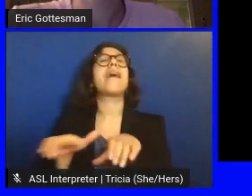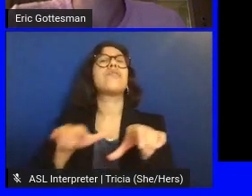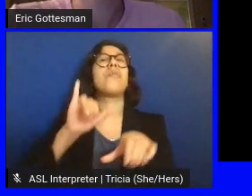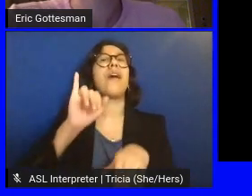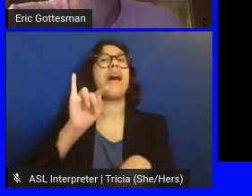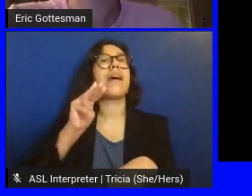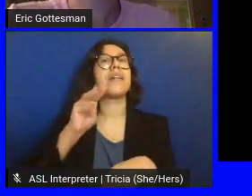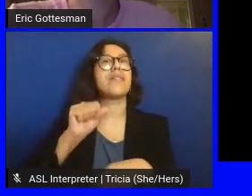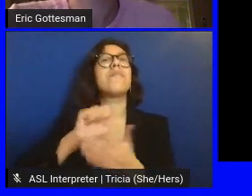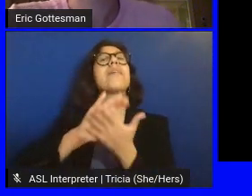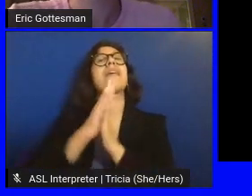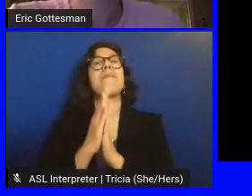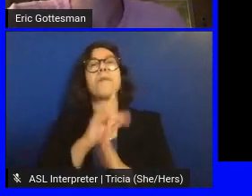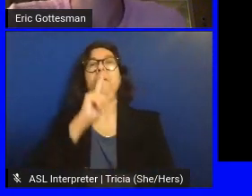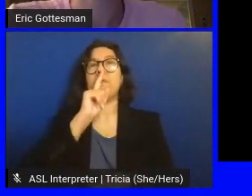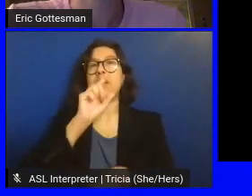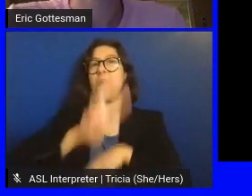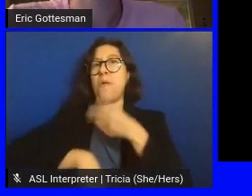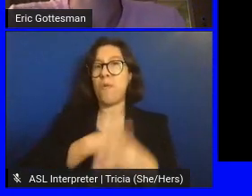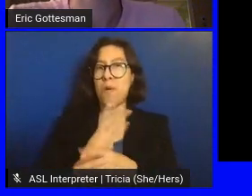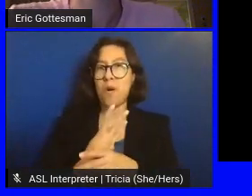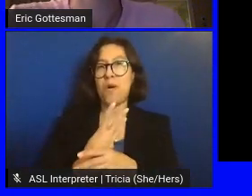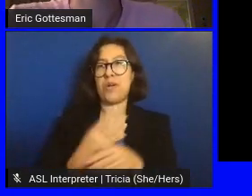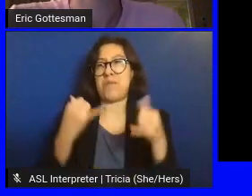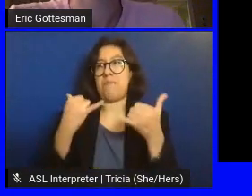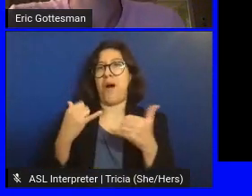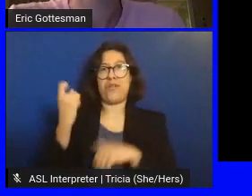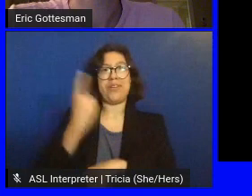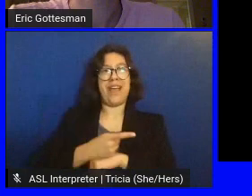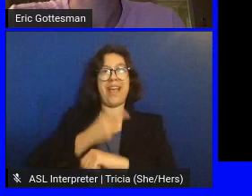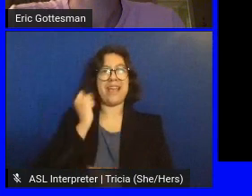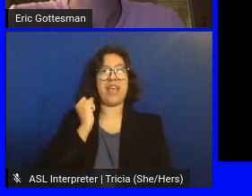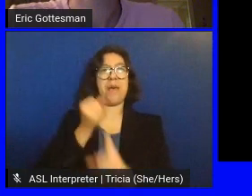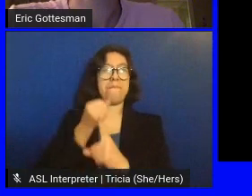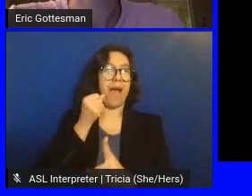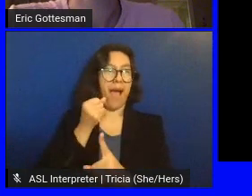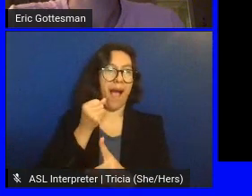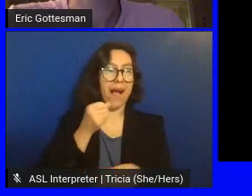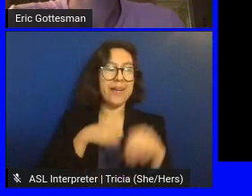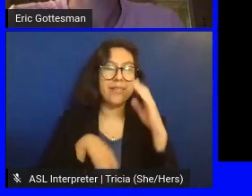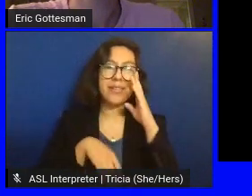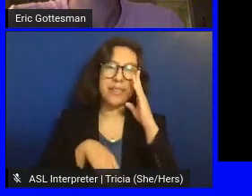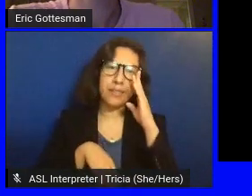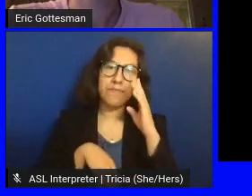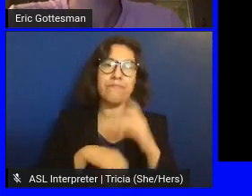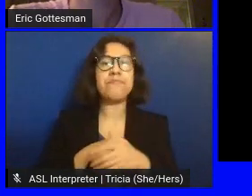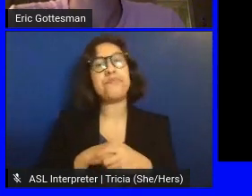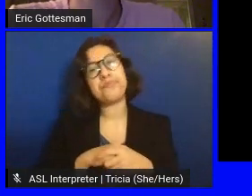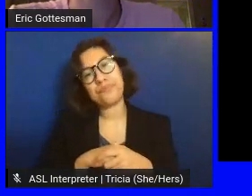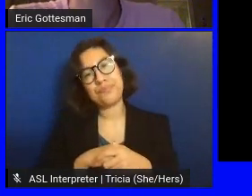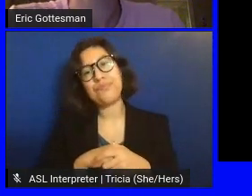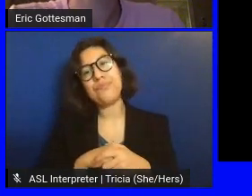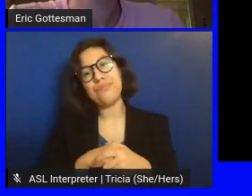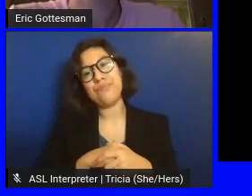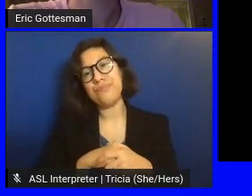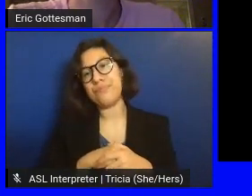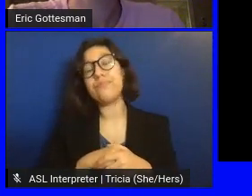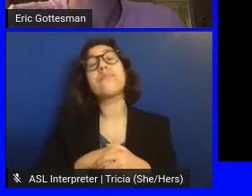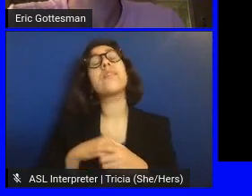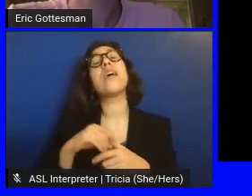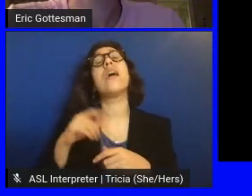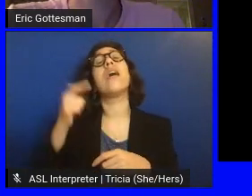real world modern day impact. I think there's a creative capital grant